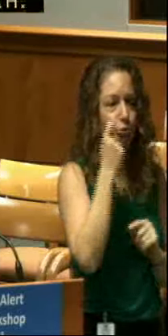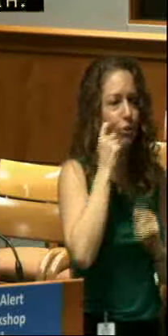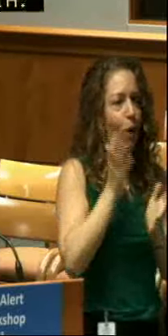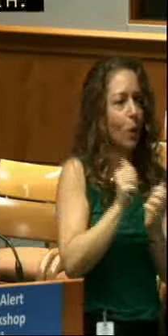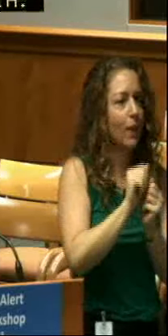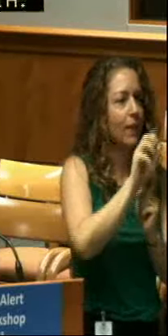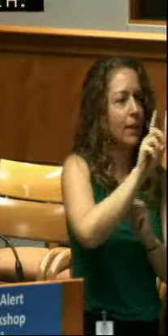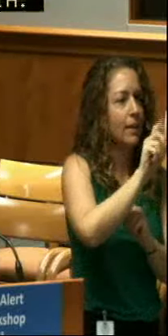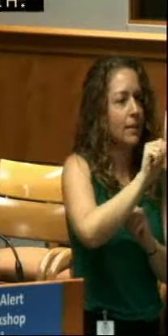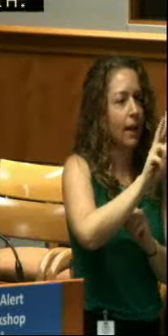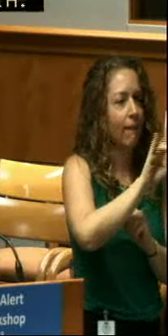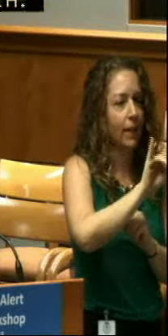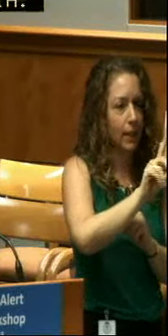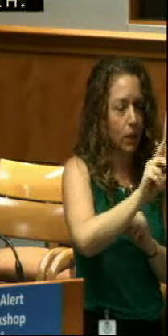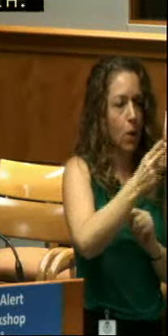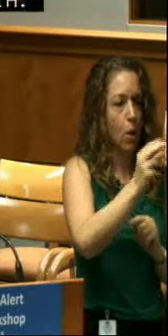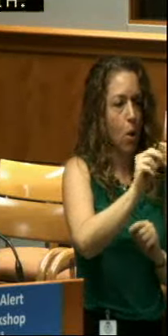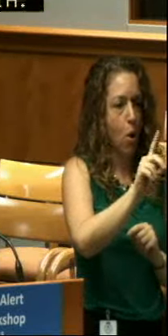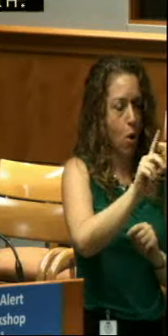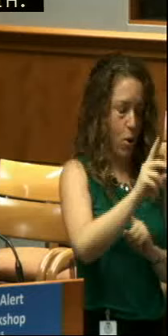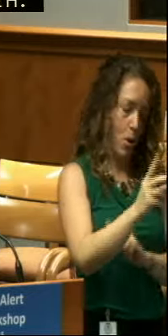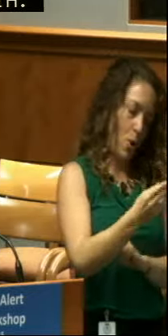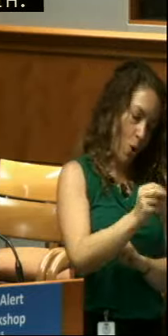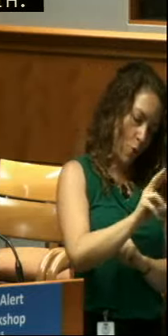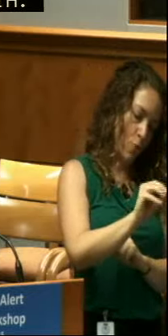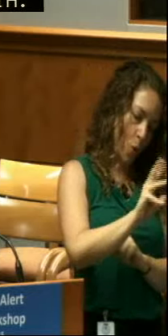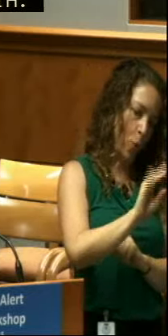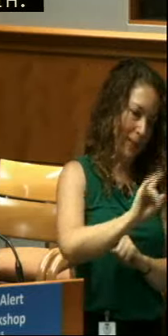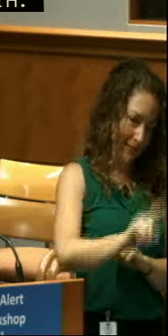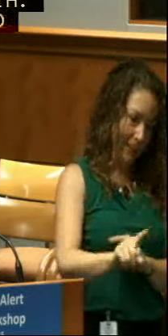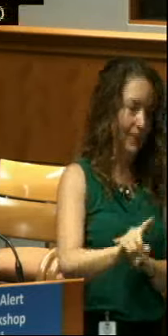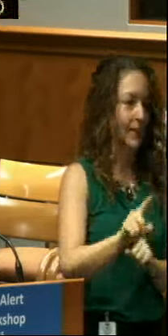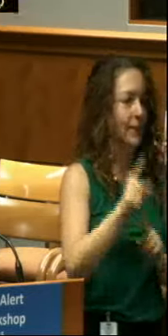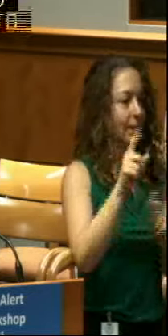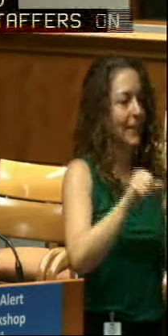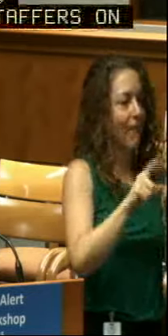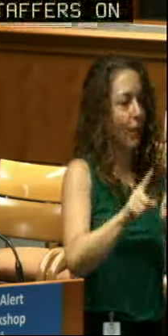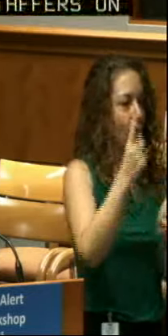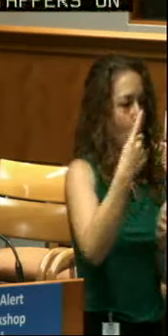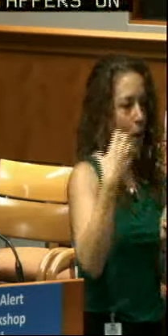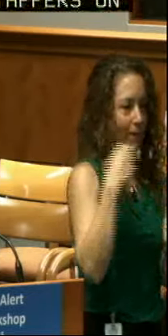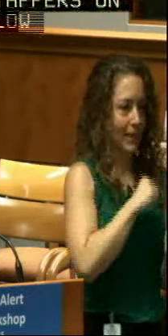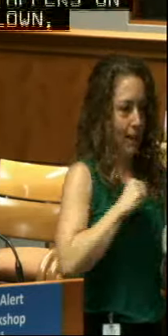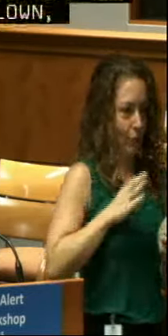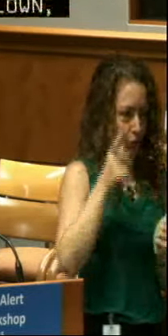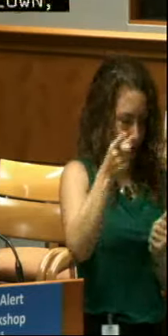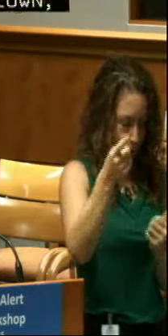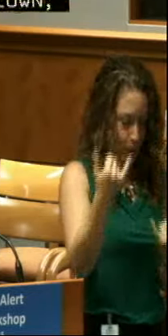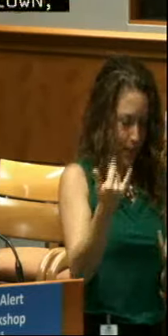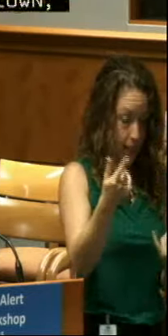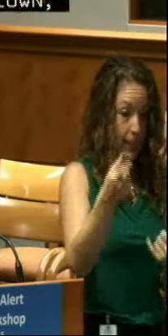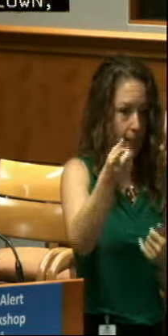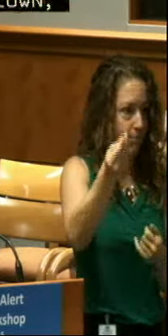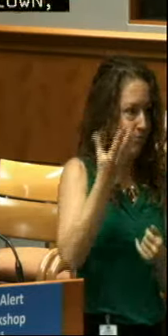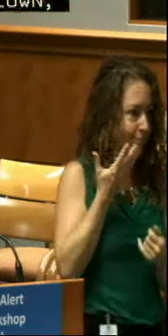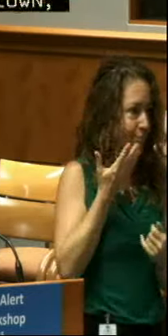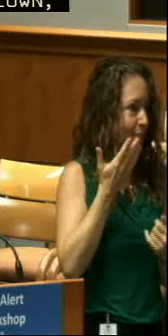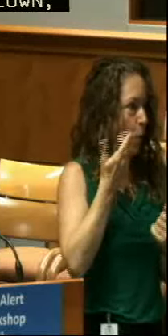staffers on the Hill for Senator Pallone today, and he was recounting some of the Hurricane